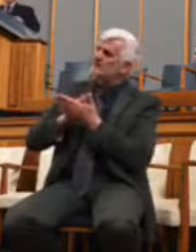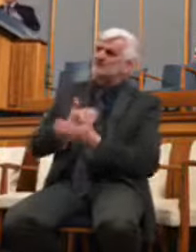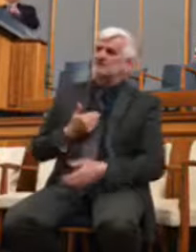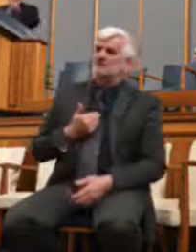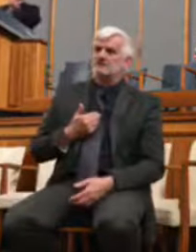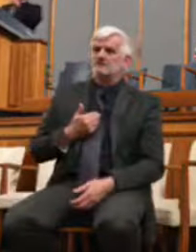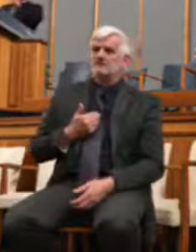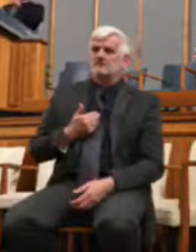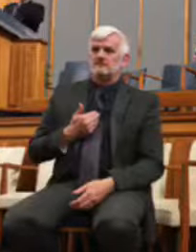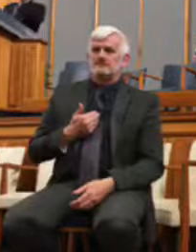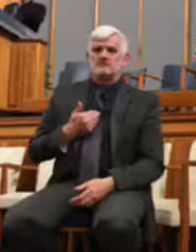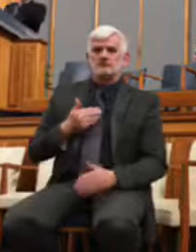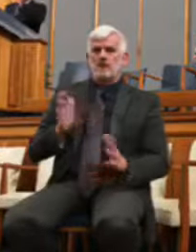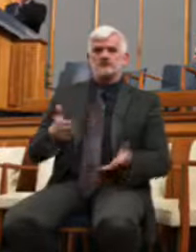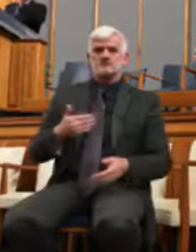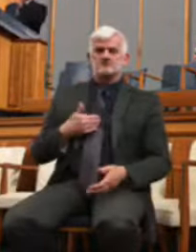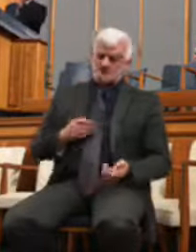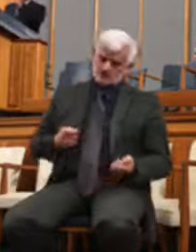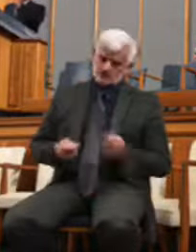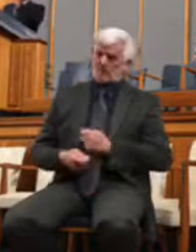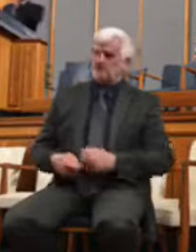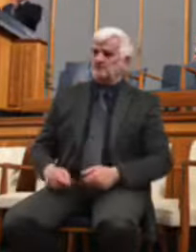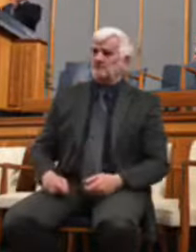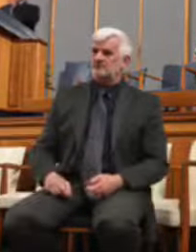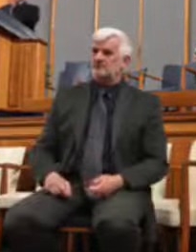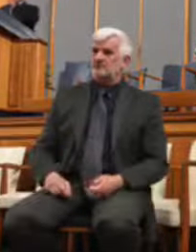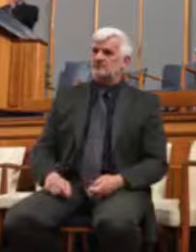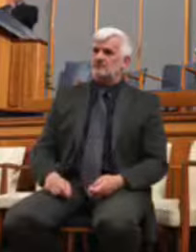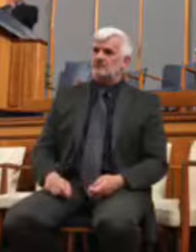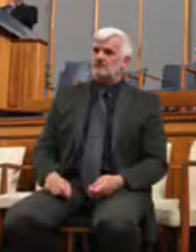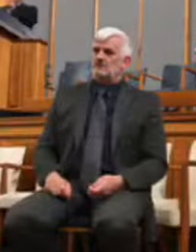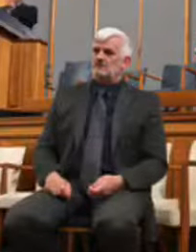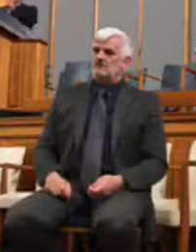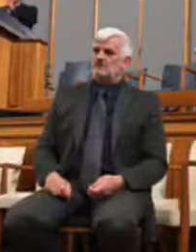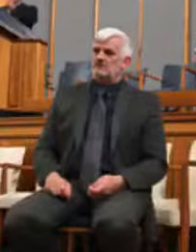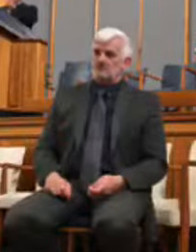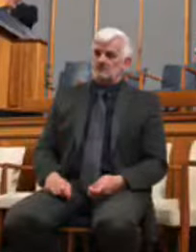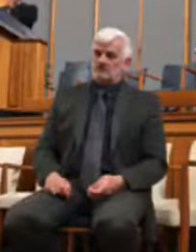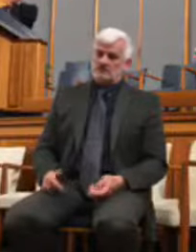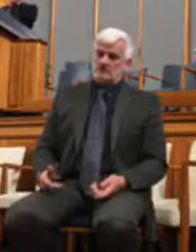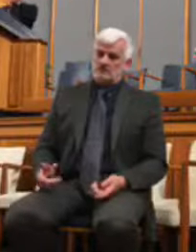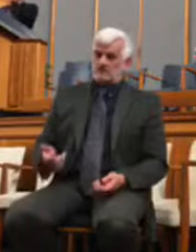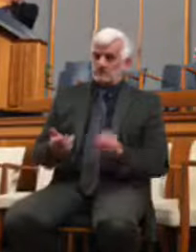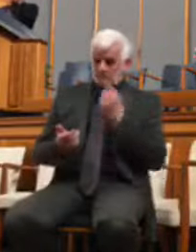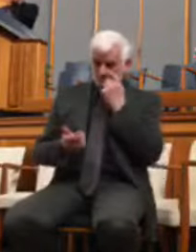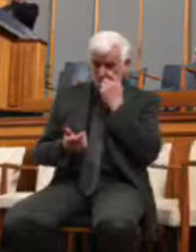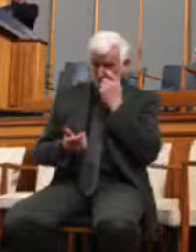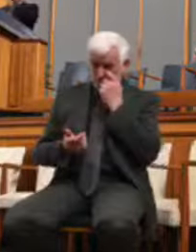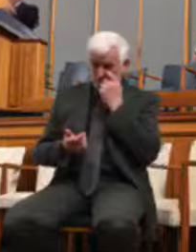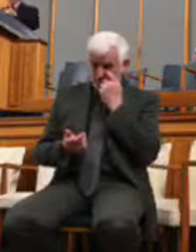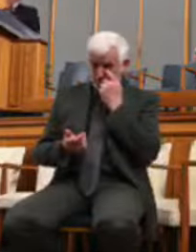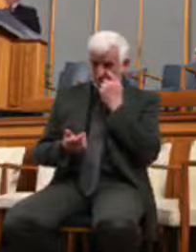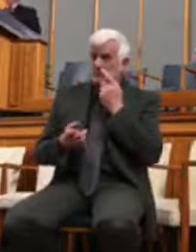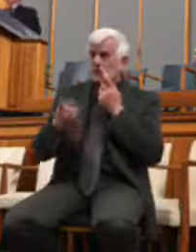see, we did not capture our nature as sinners like you catch a